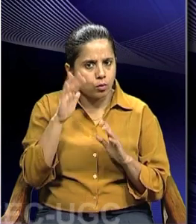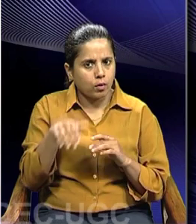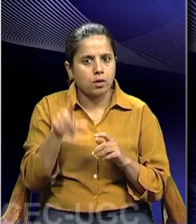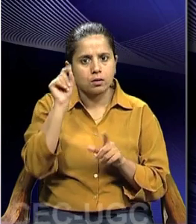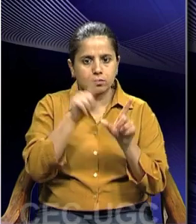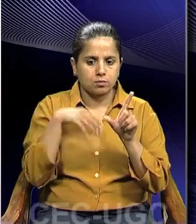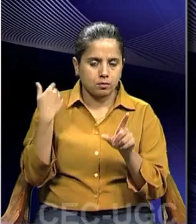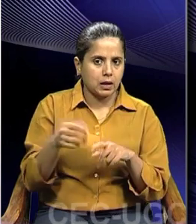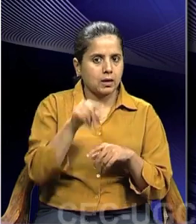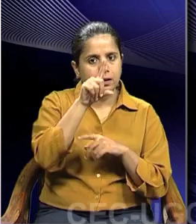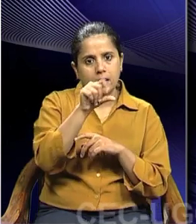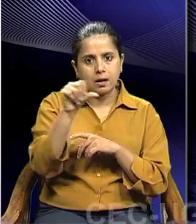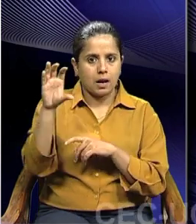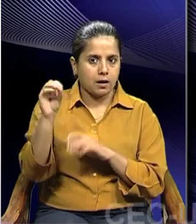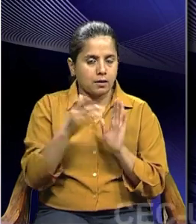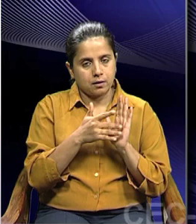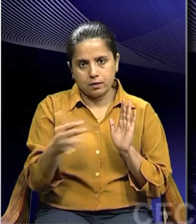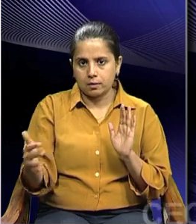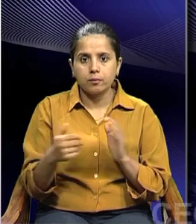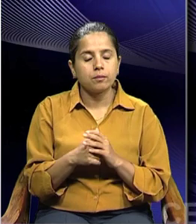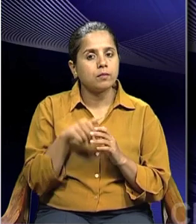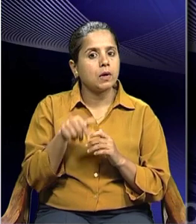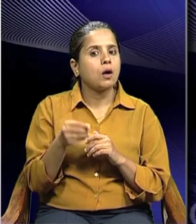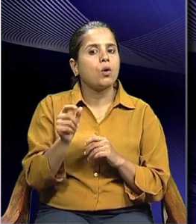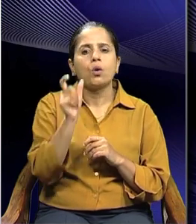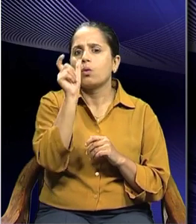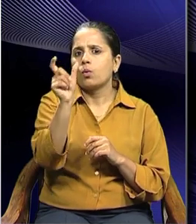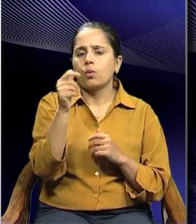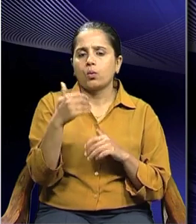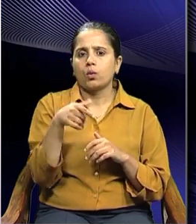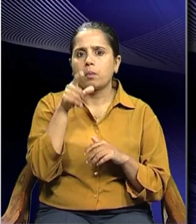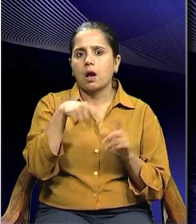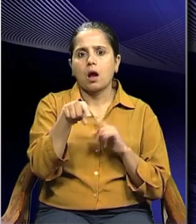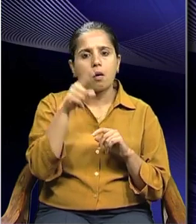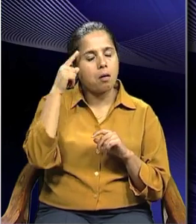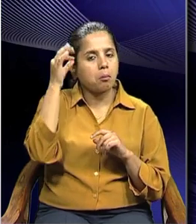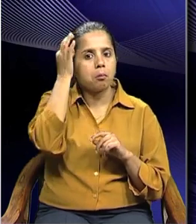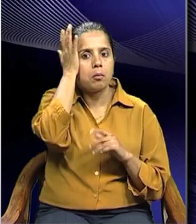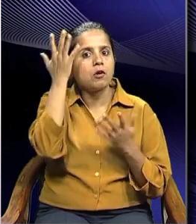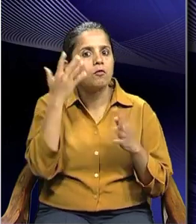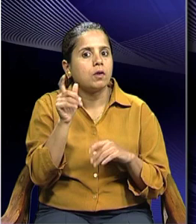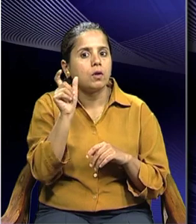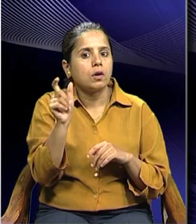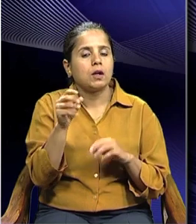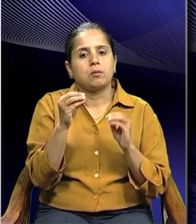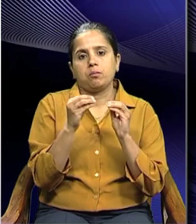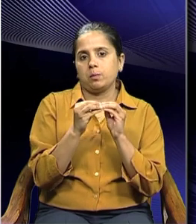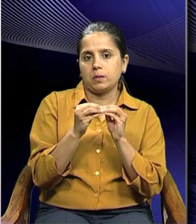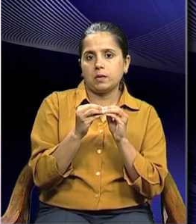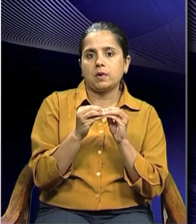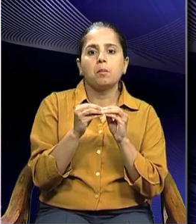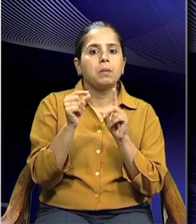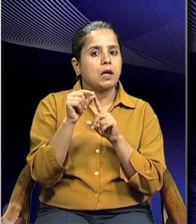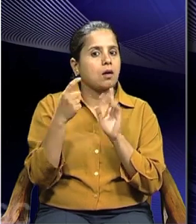of 90s, there was this word became a buzzword, that we are talking about BPR, business